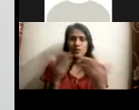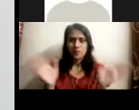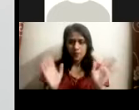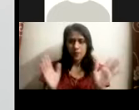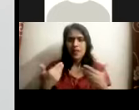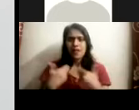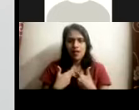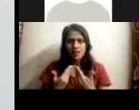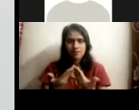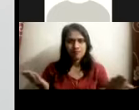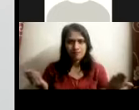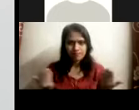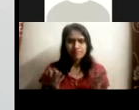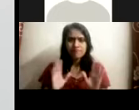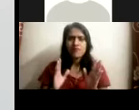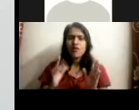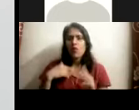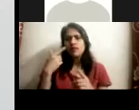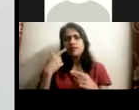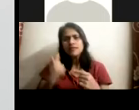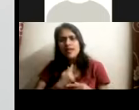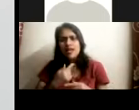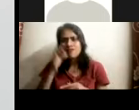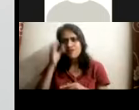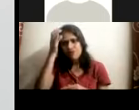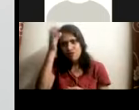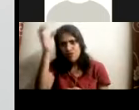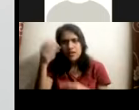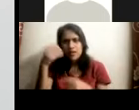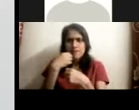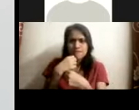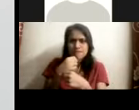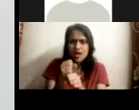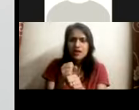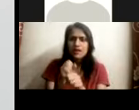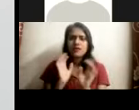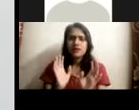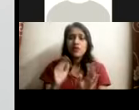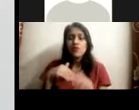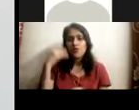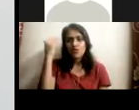us. We construct the concepts of how to know of what exists. What